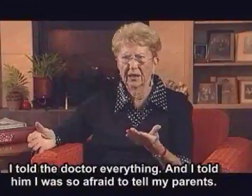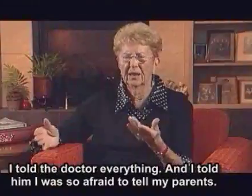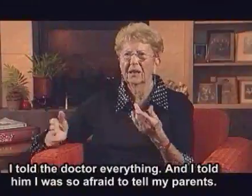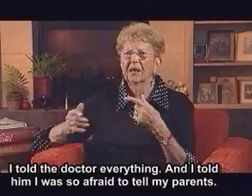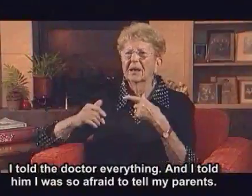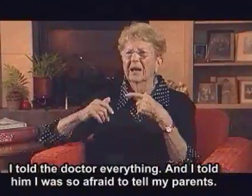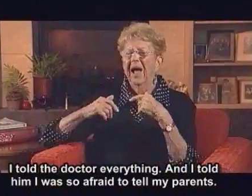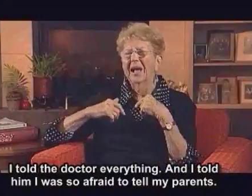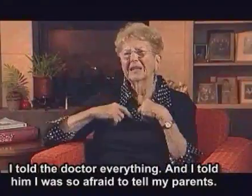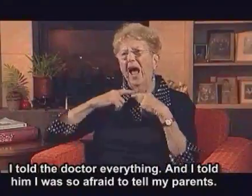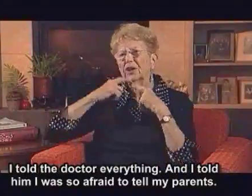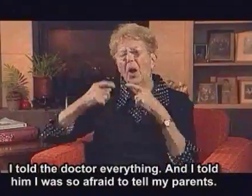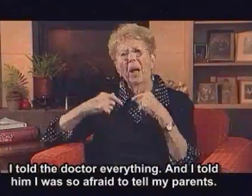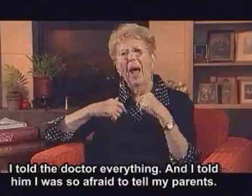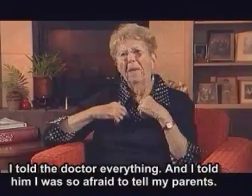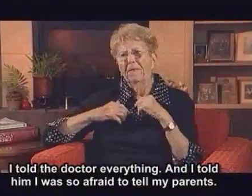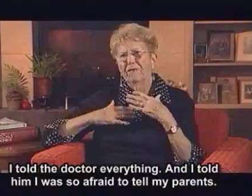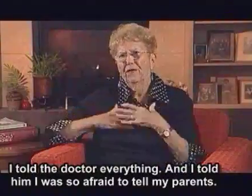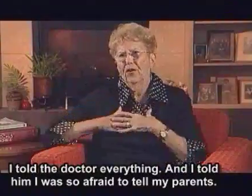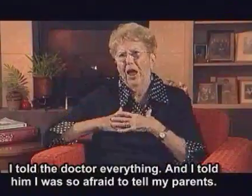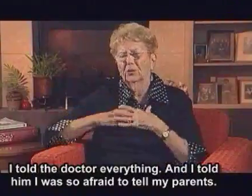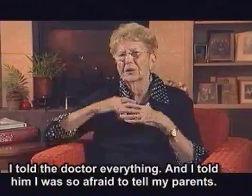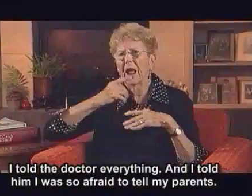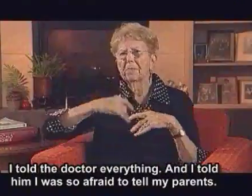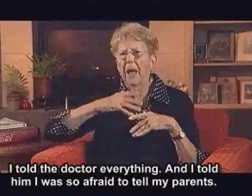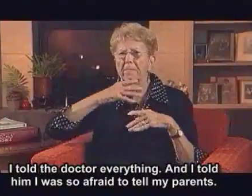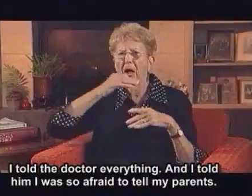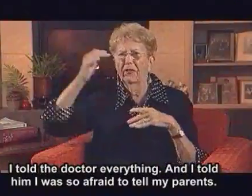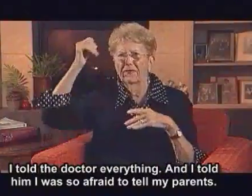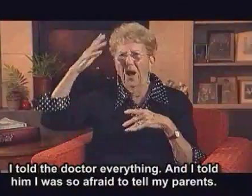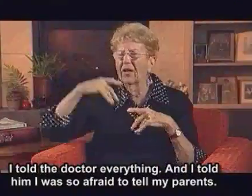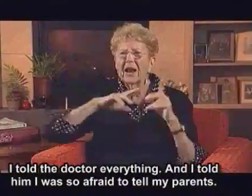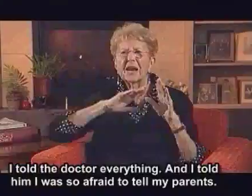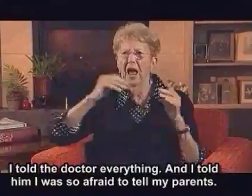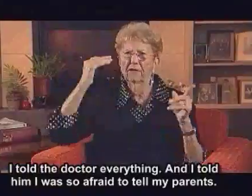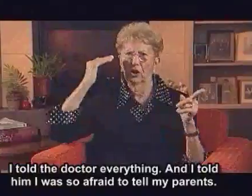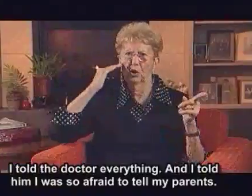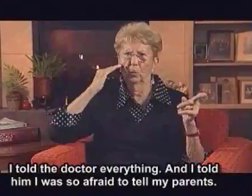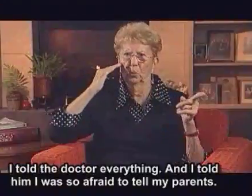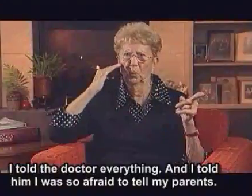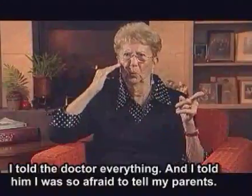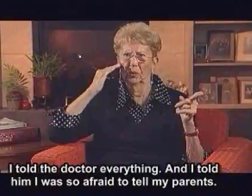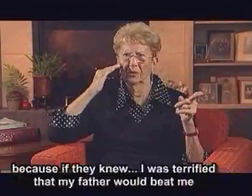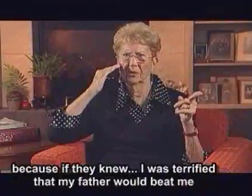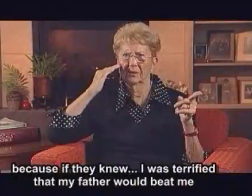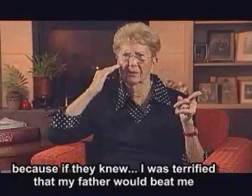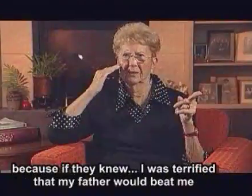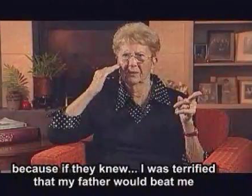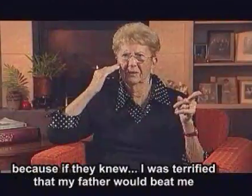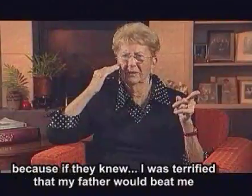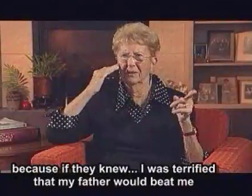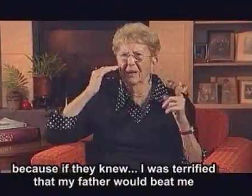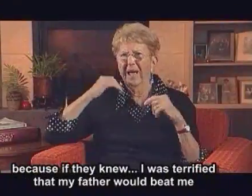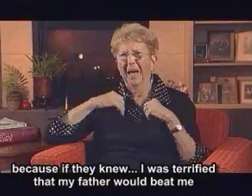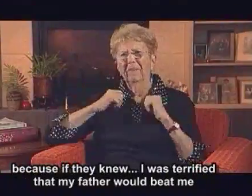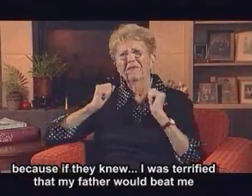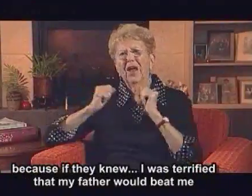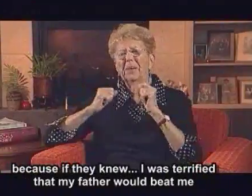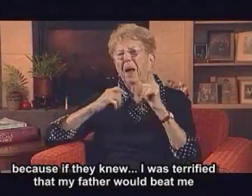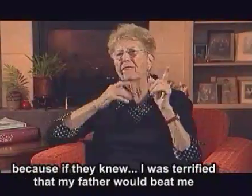I told the doctor everything. And I told him I was so afraid to tell my parents because if they knew,